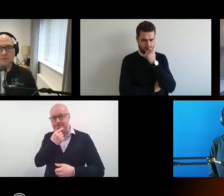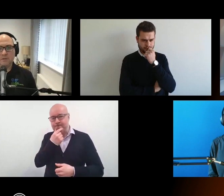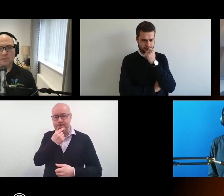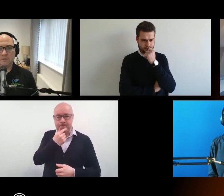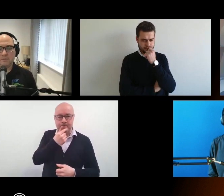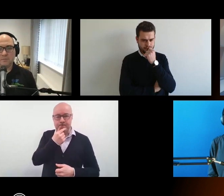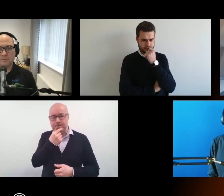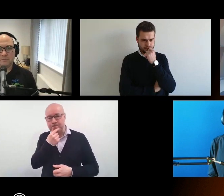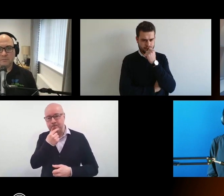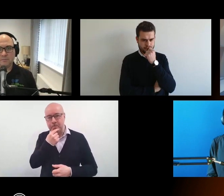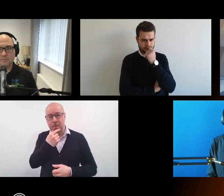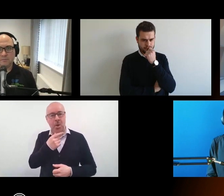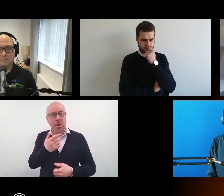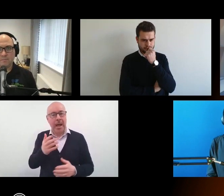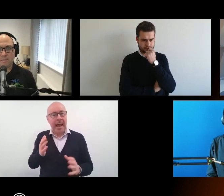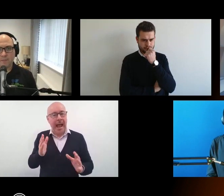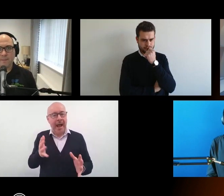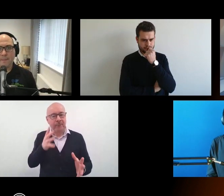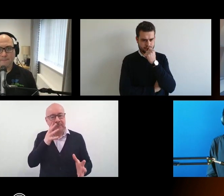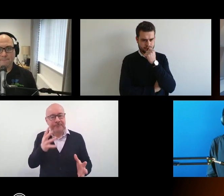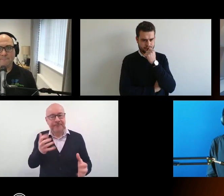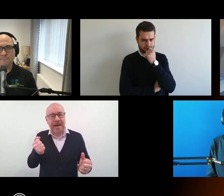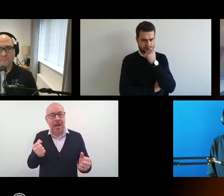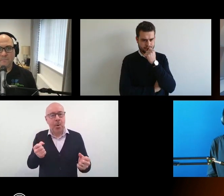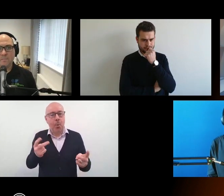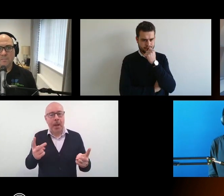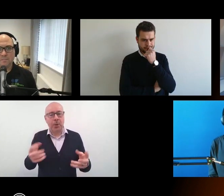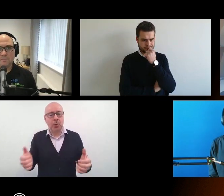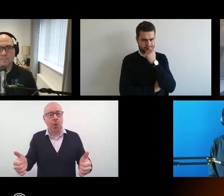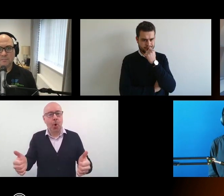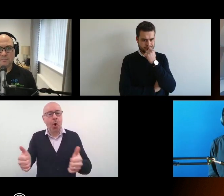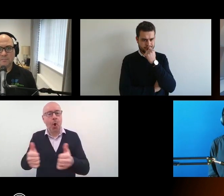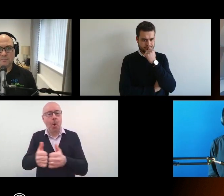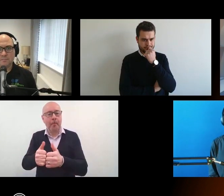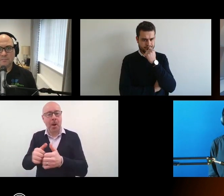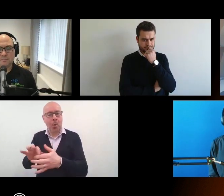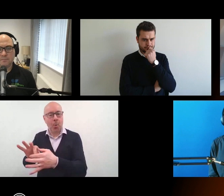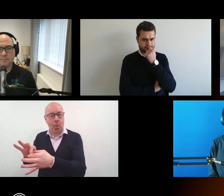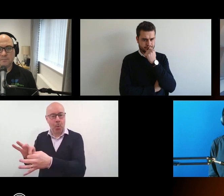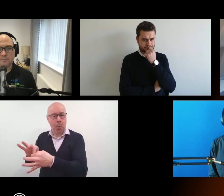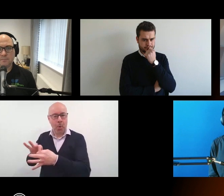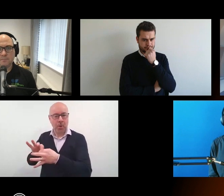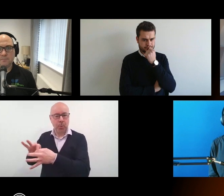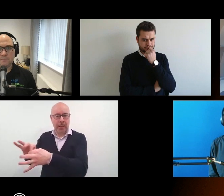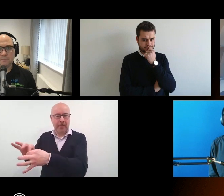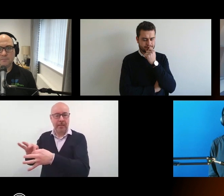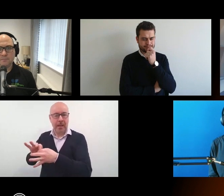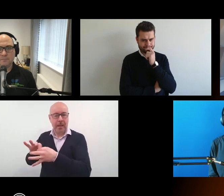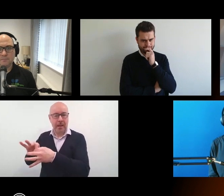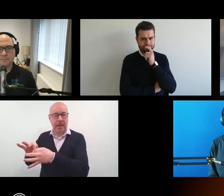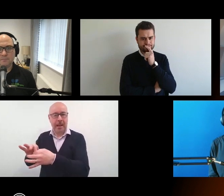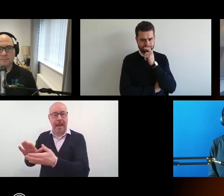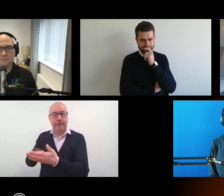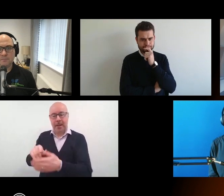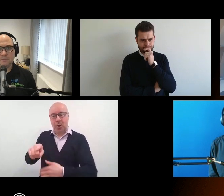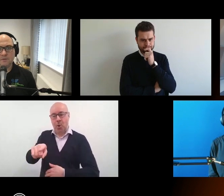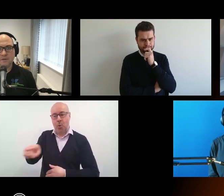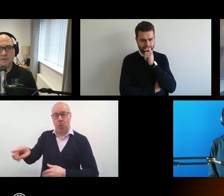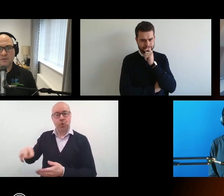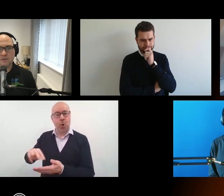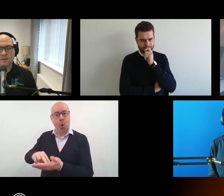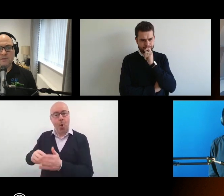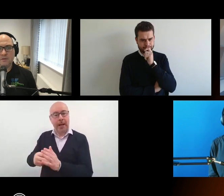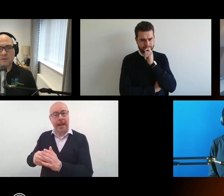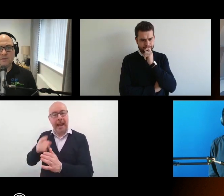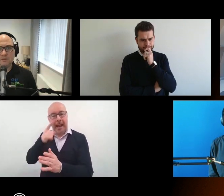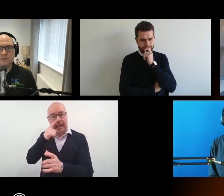we need to find a compromise of how we can work together so that that group of organizations can still